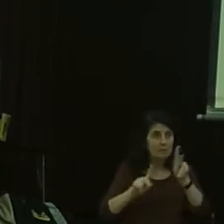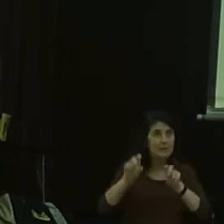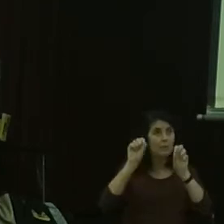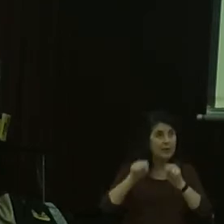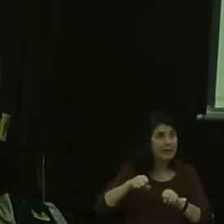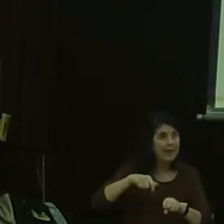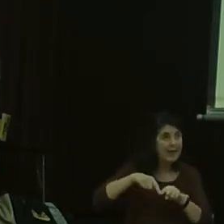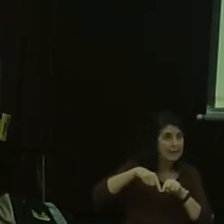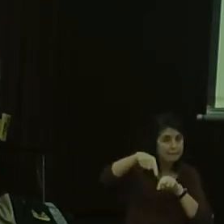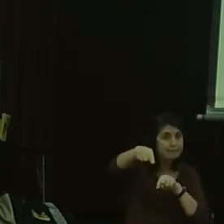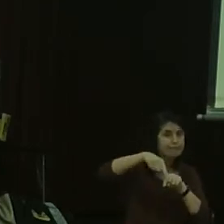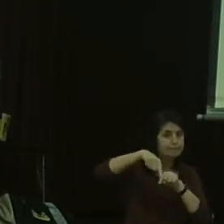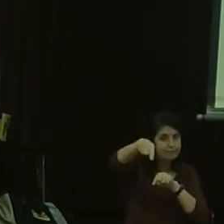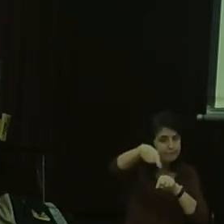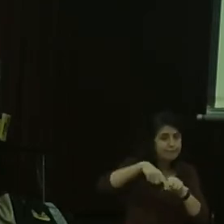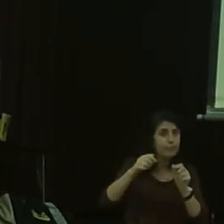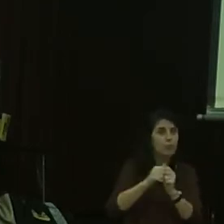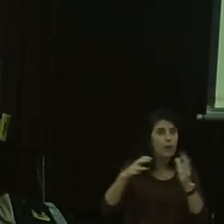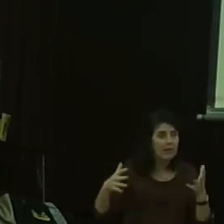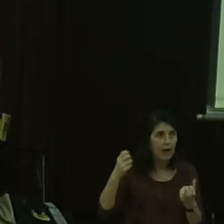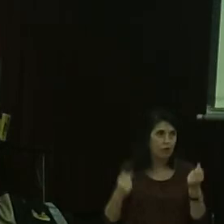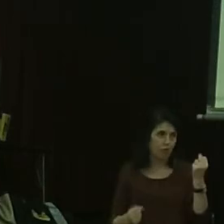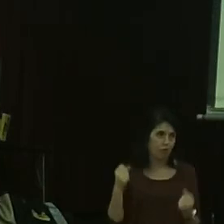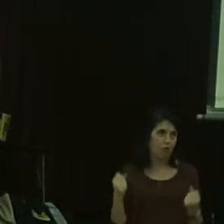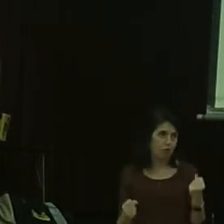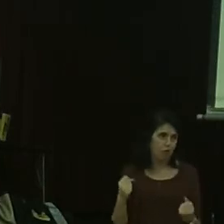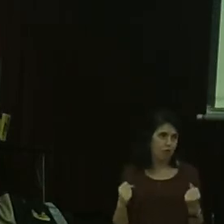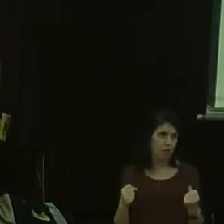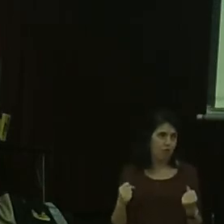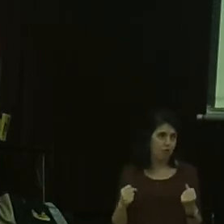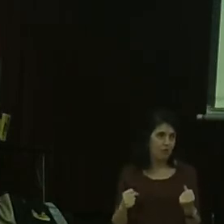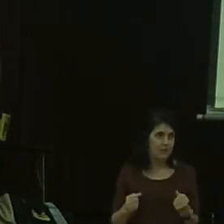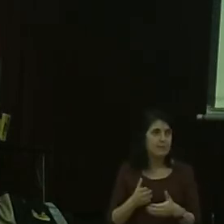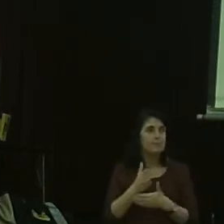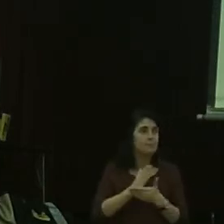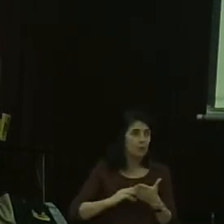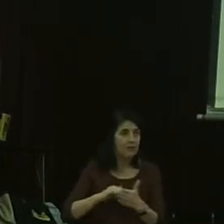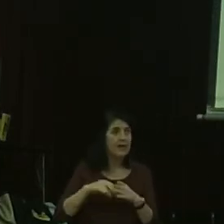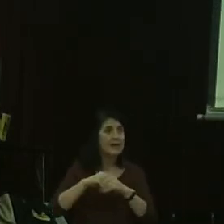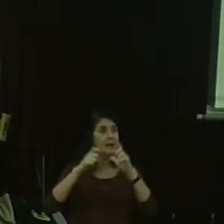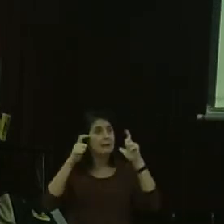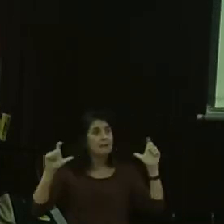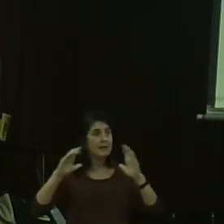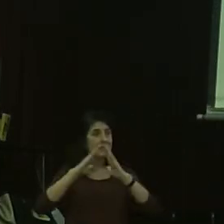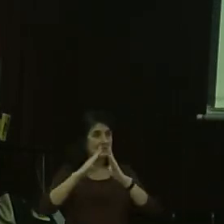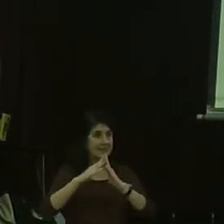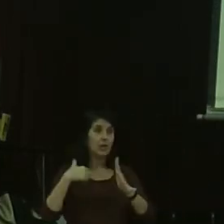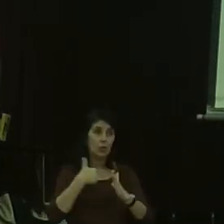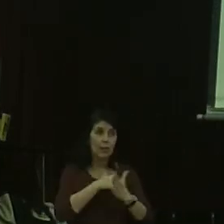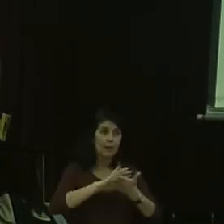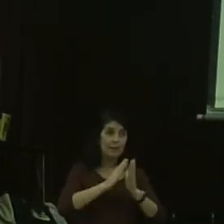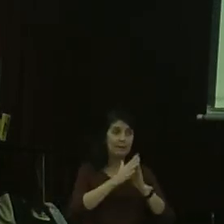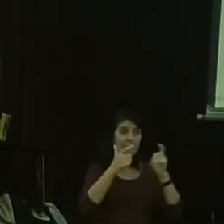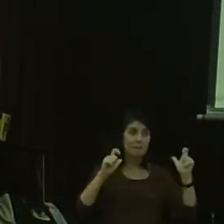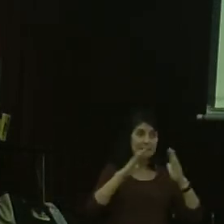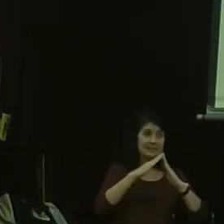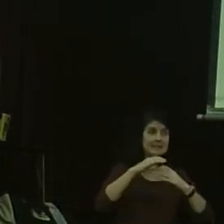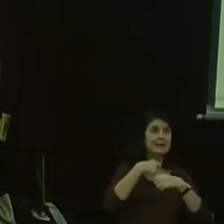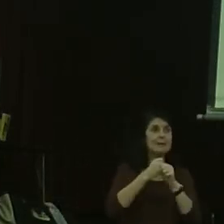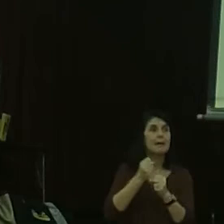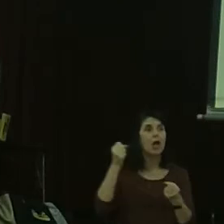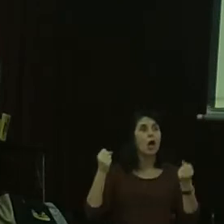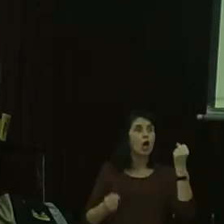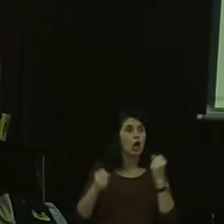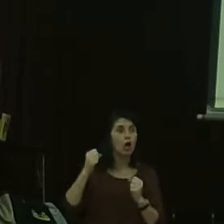place to another without a car. Now, part of that in big cities, and we're becoming a big city, is by making car